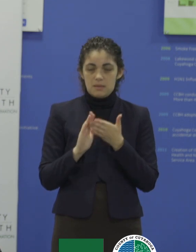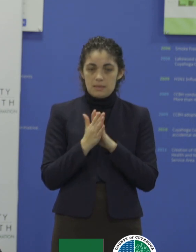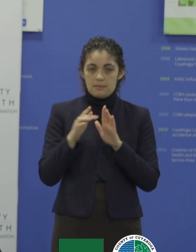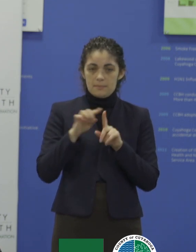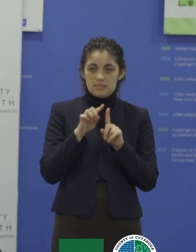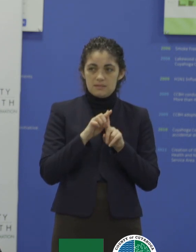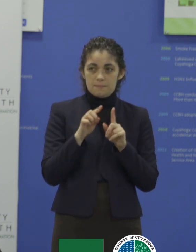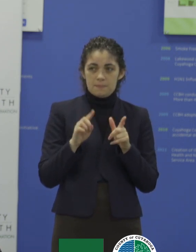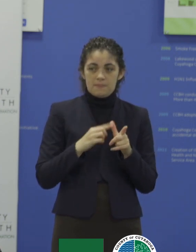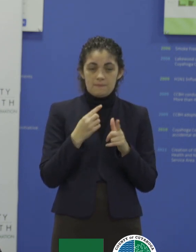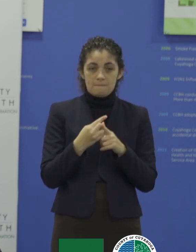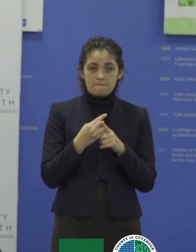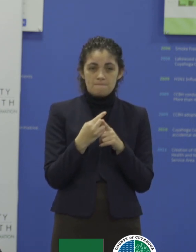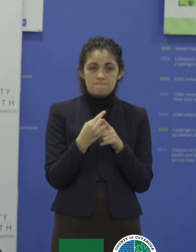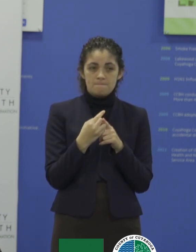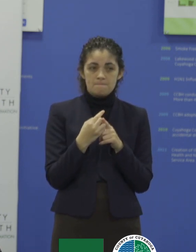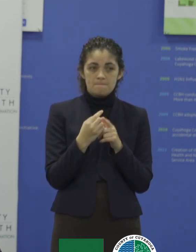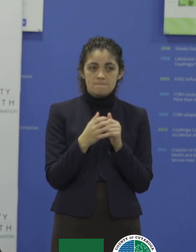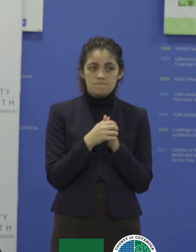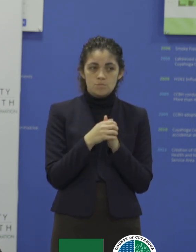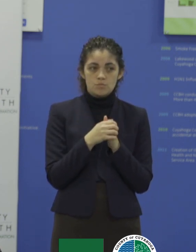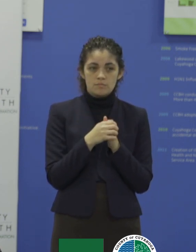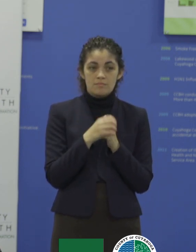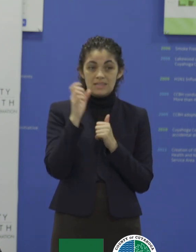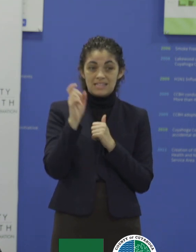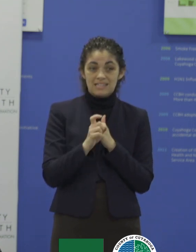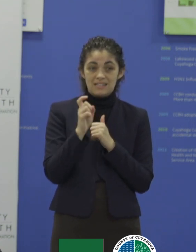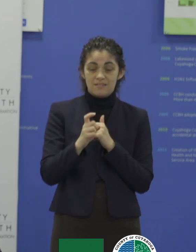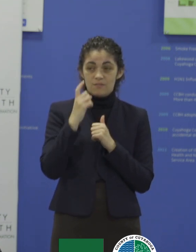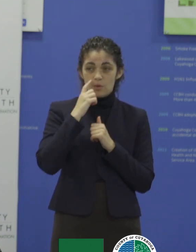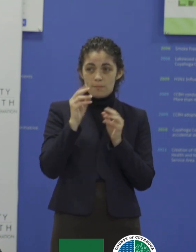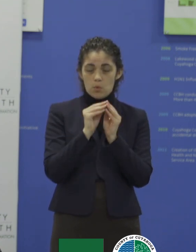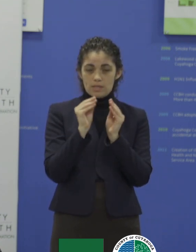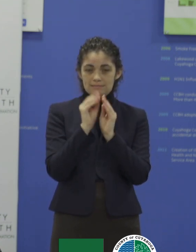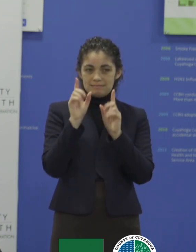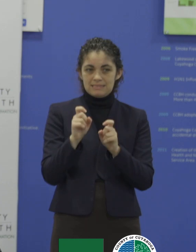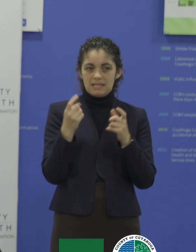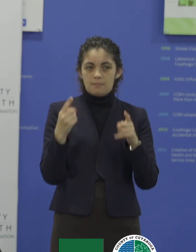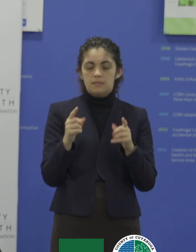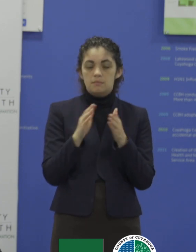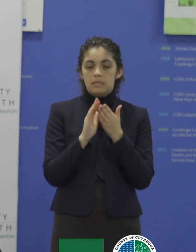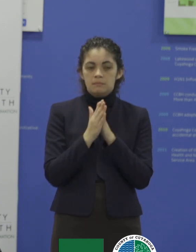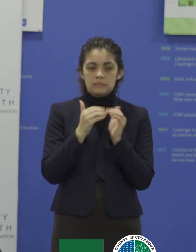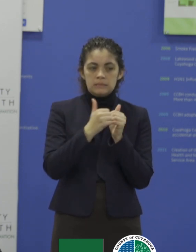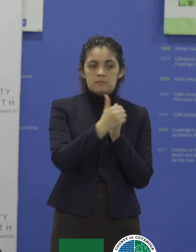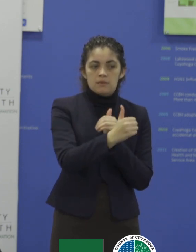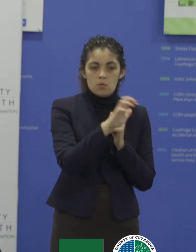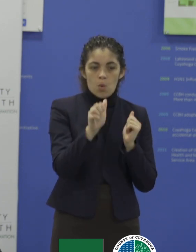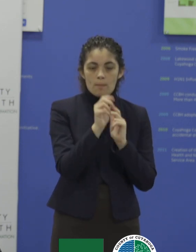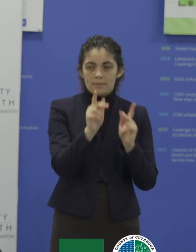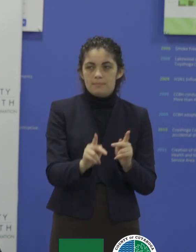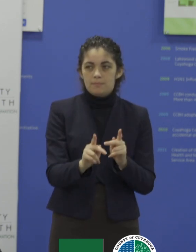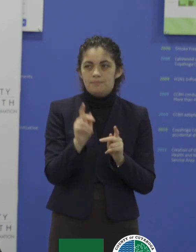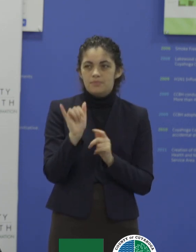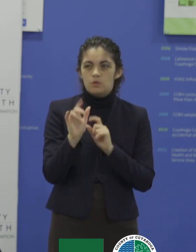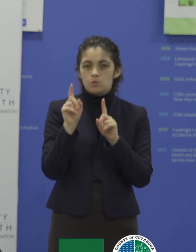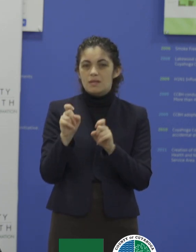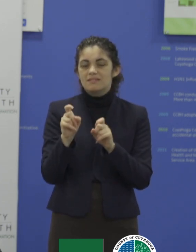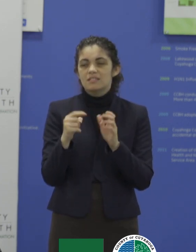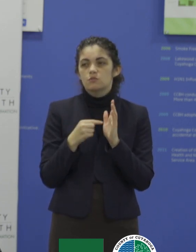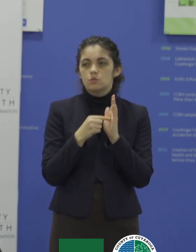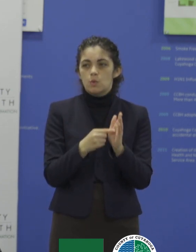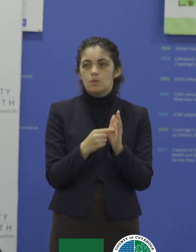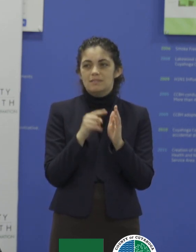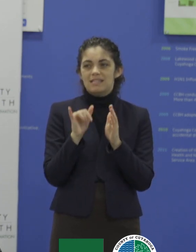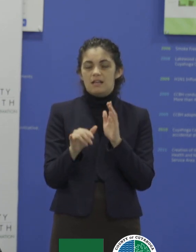then realized that there was a need to test those folks and get them isolated quickly. And so with those testing guidance